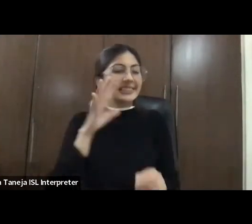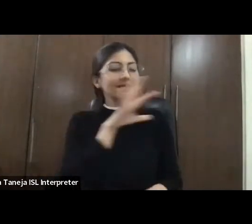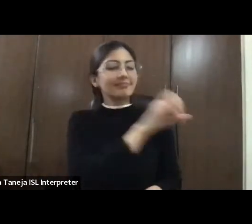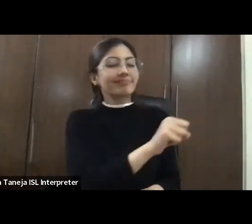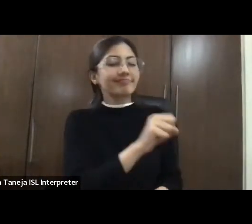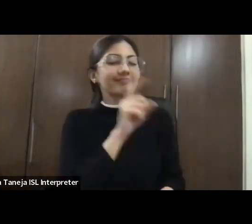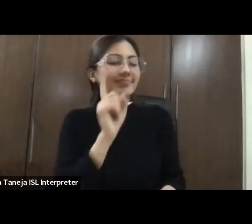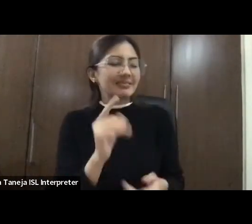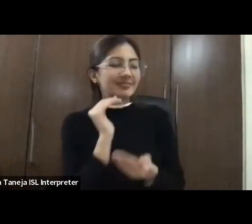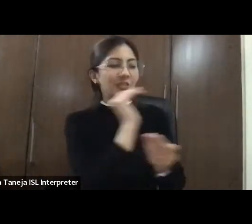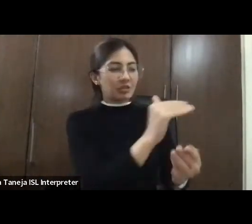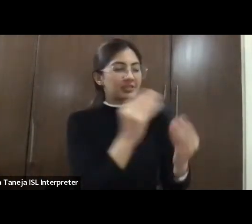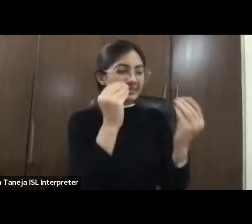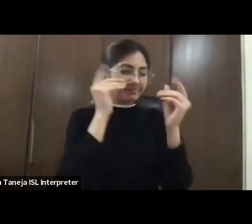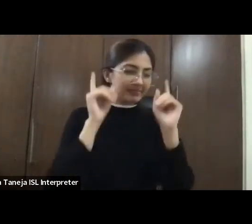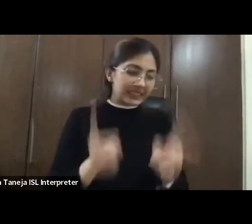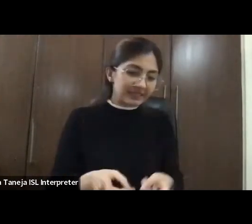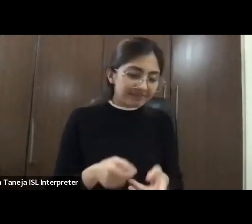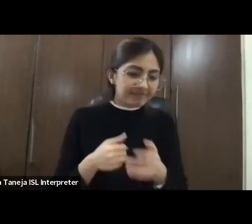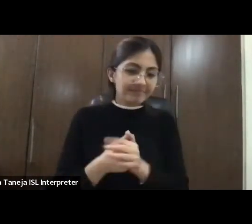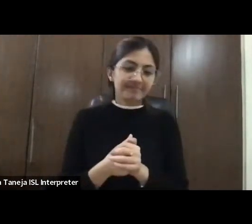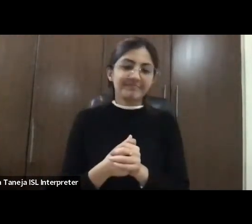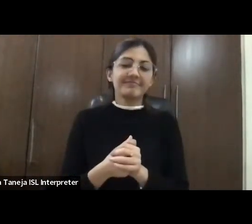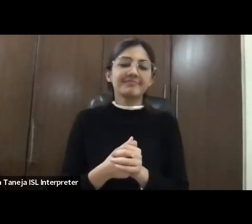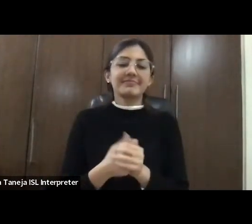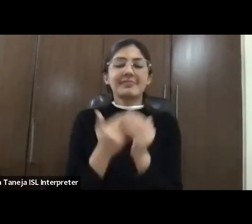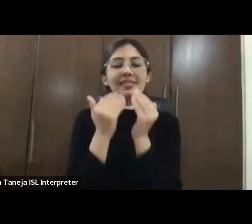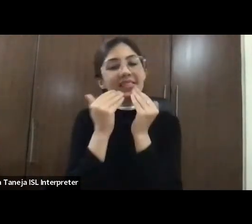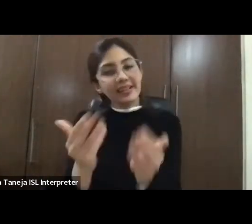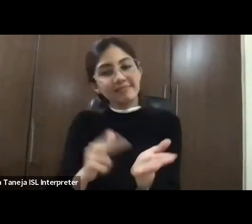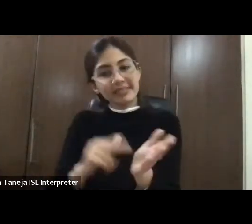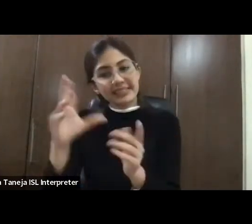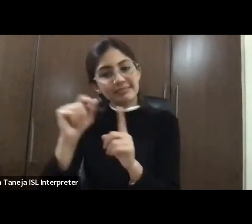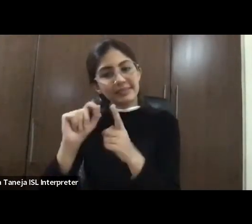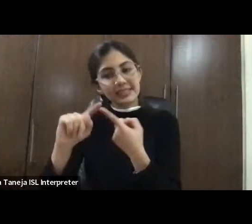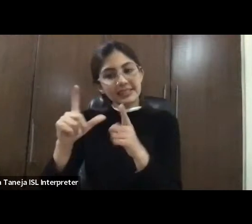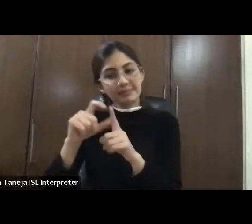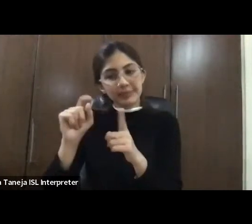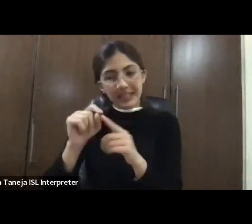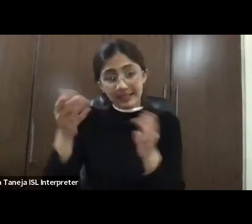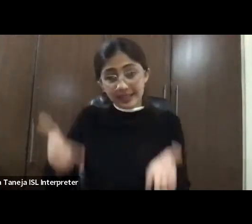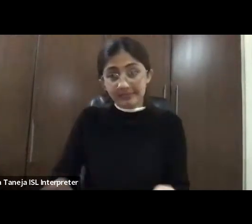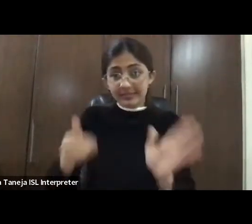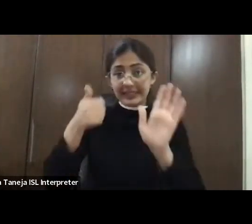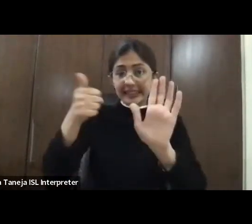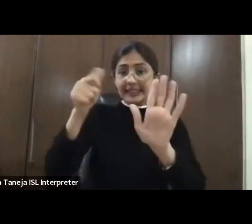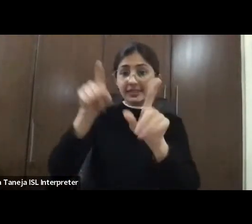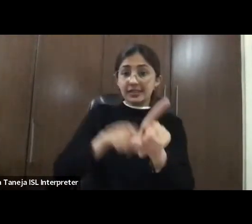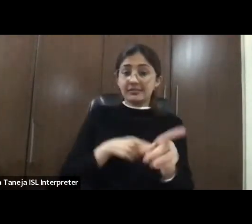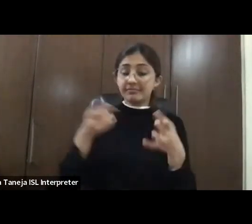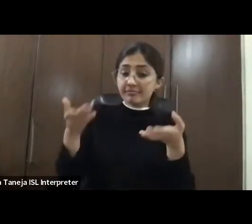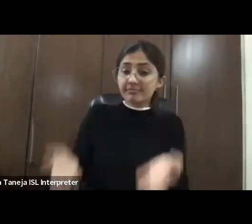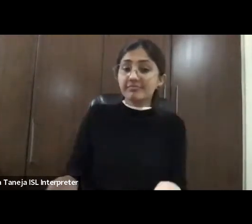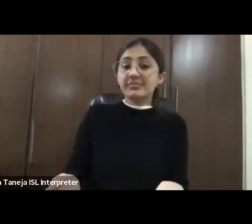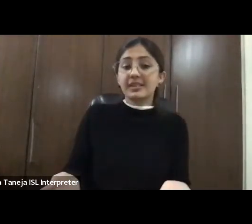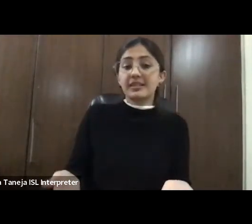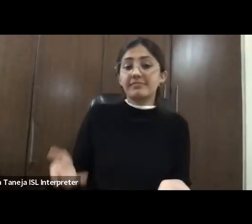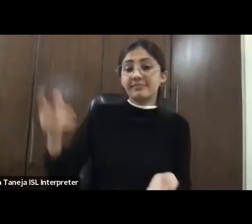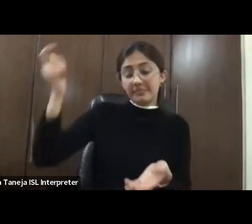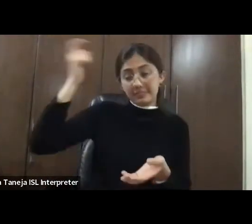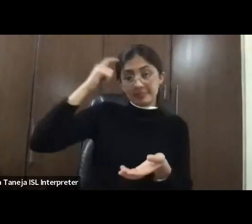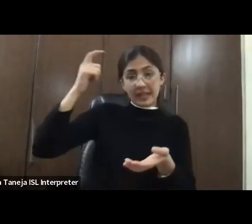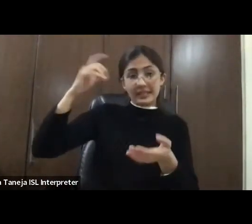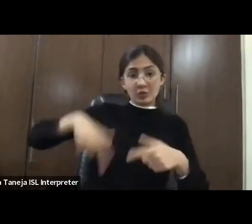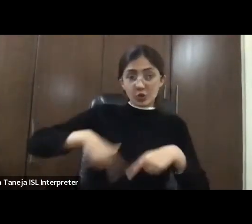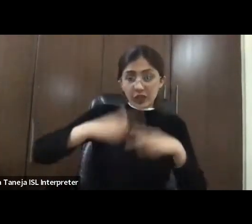introduced this year. I would like to thank NCPEDP. This is the 6th year that NCPEDP and Mindtree are